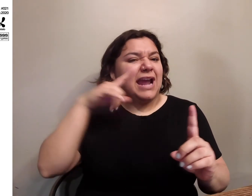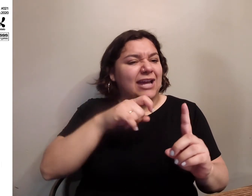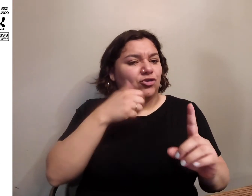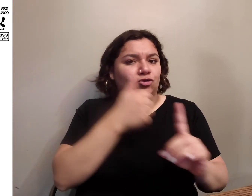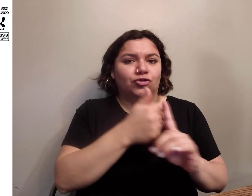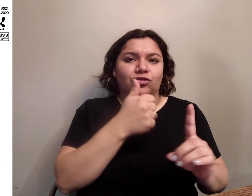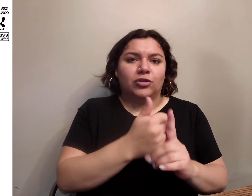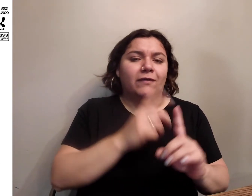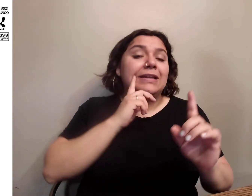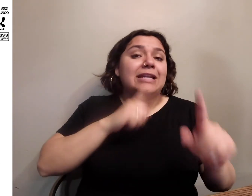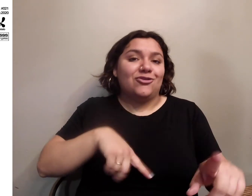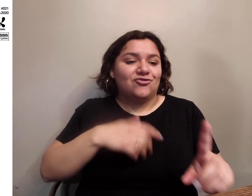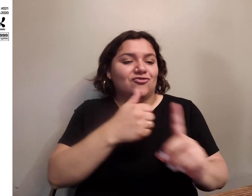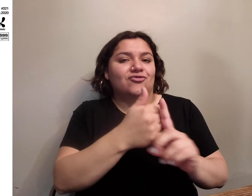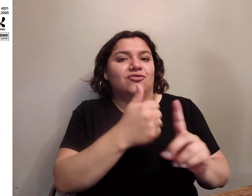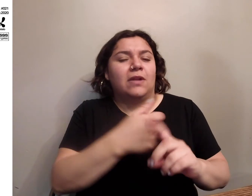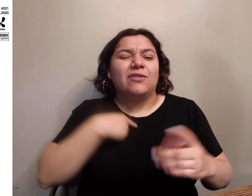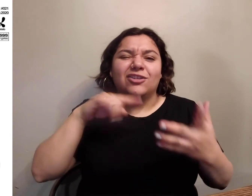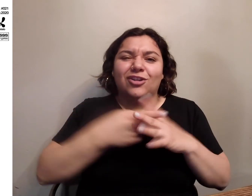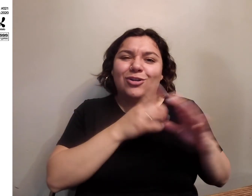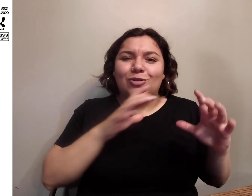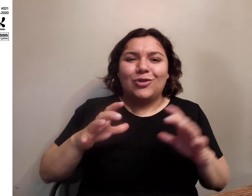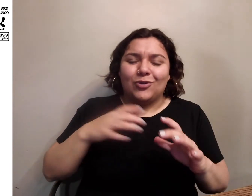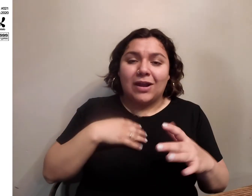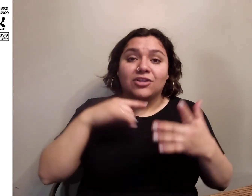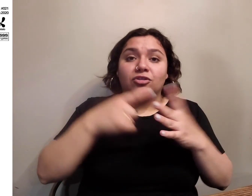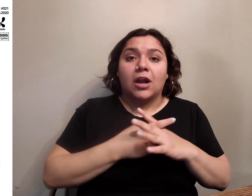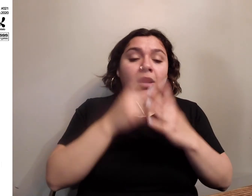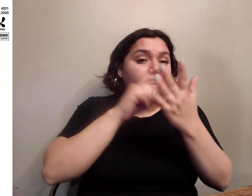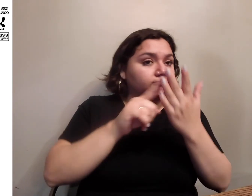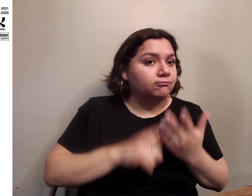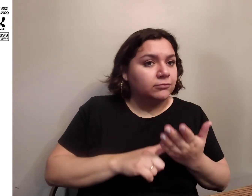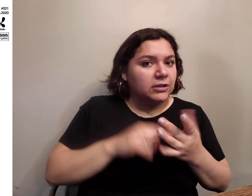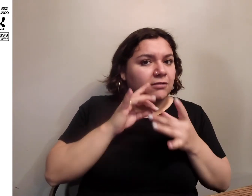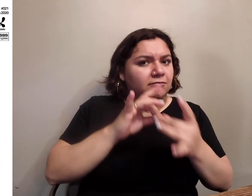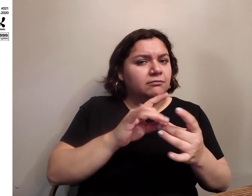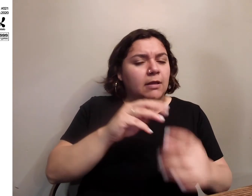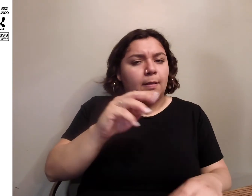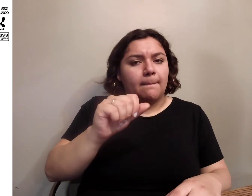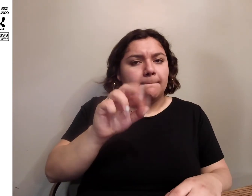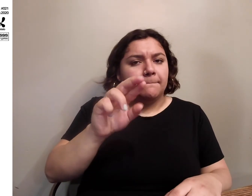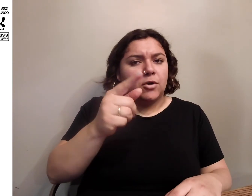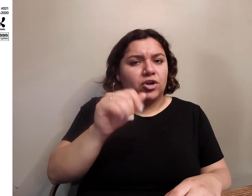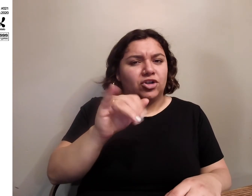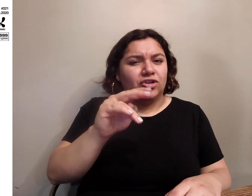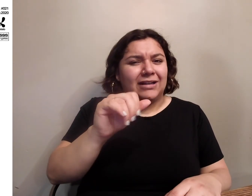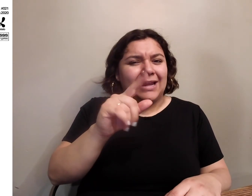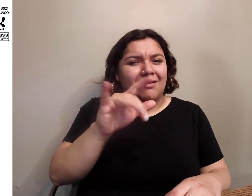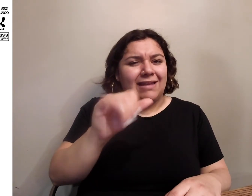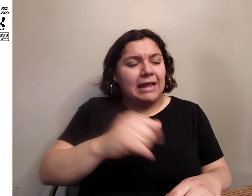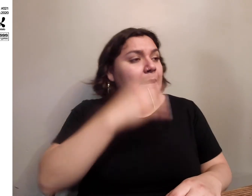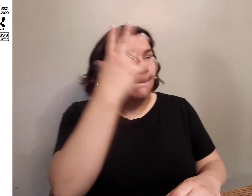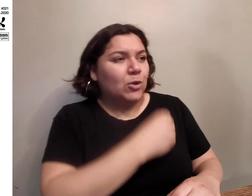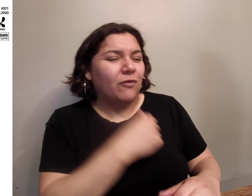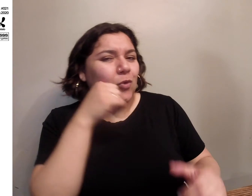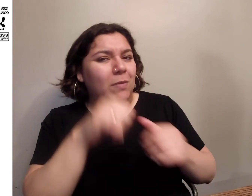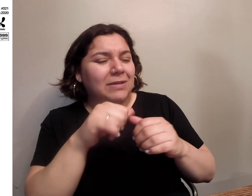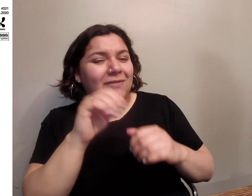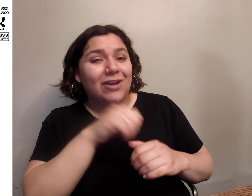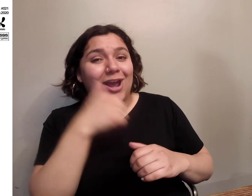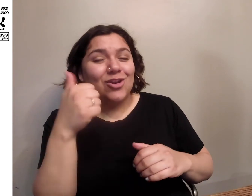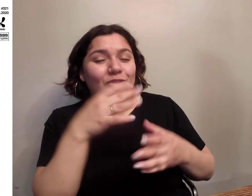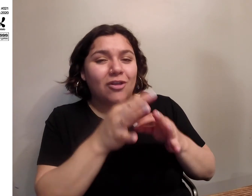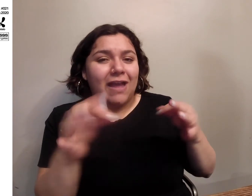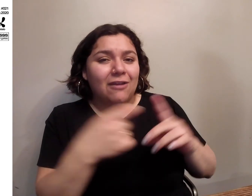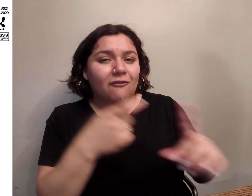and answer it. And so that's what I started to do. I looked especially at the marginalia. It's so beautiful. It reminds me again of another line of Arthur Miller,